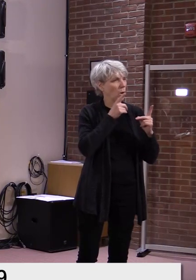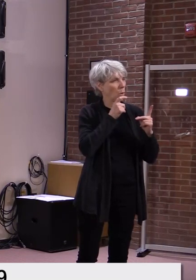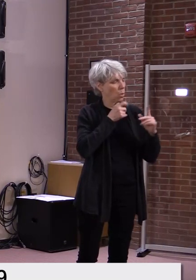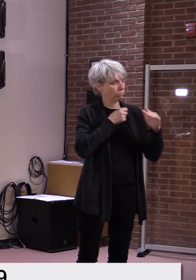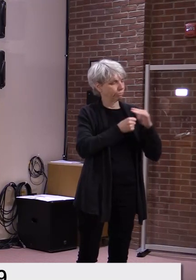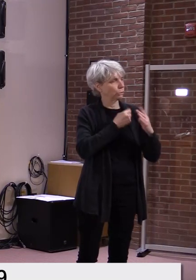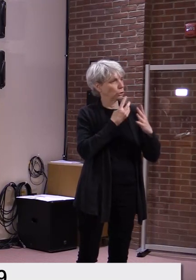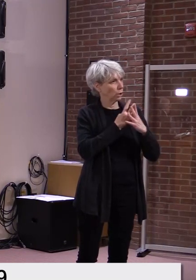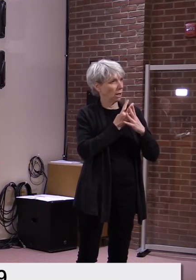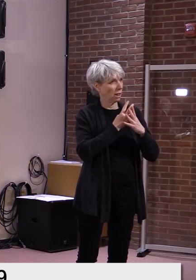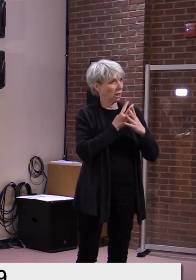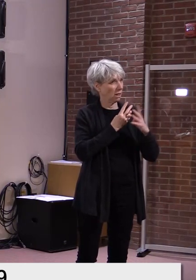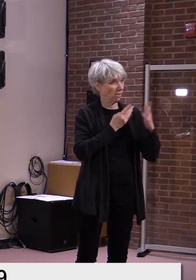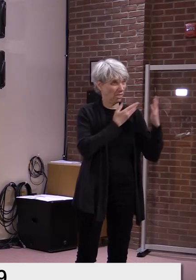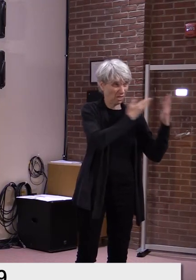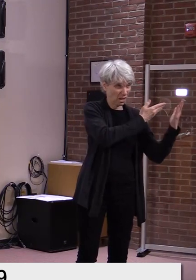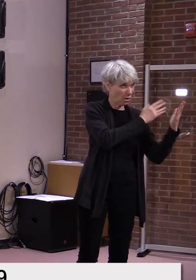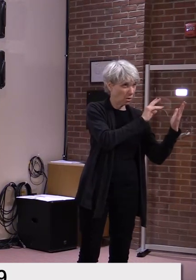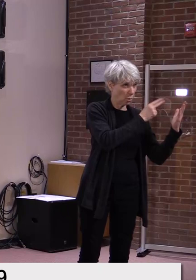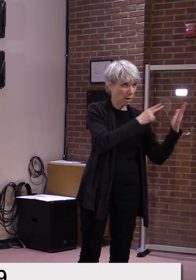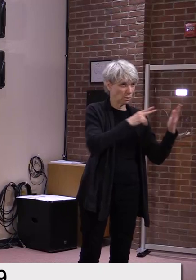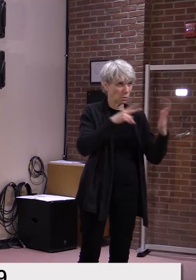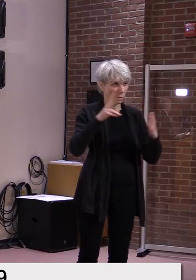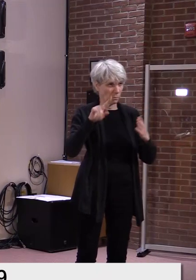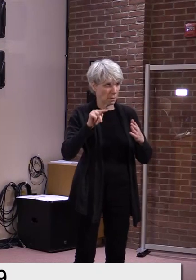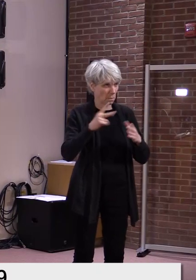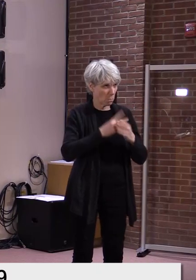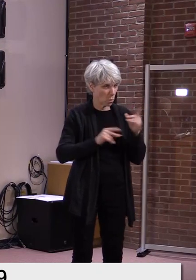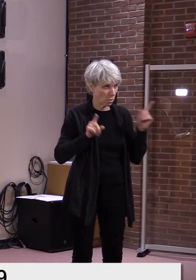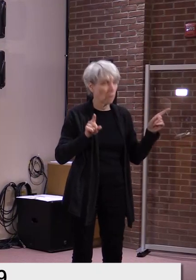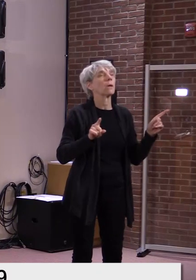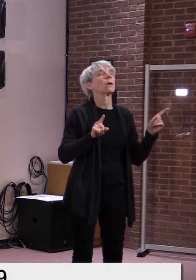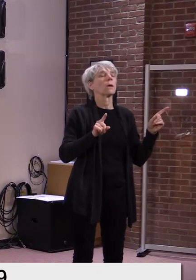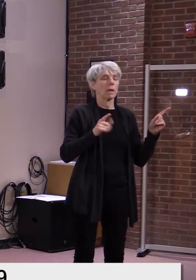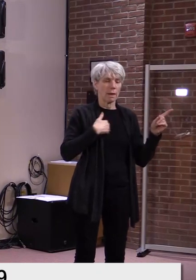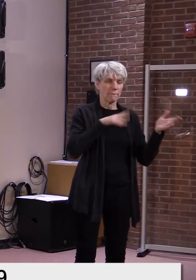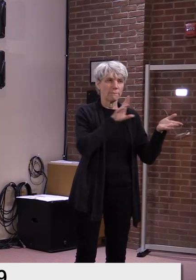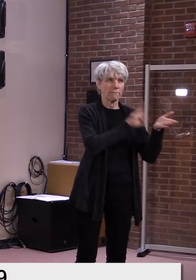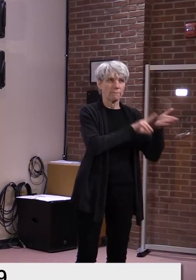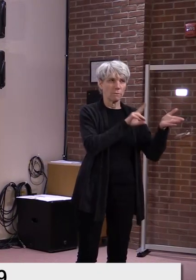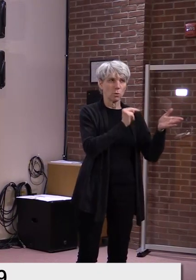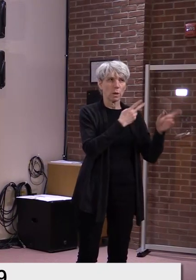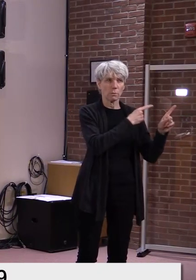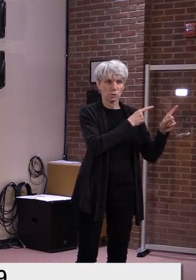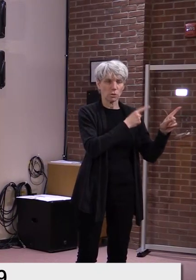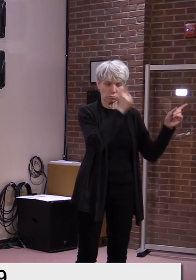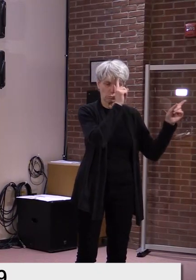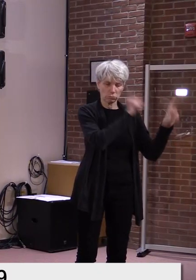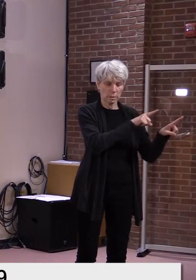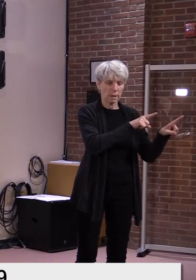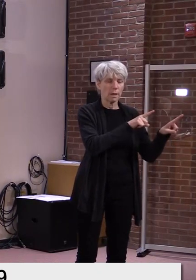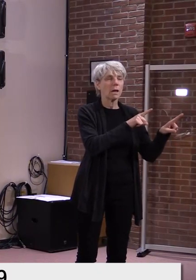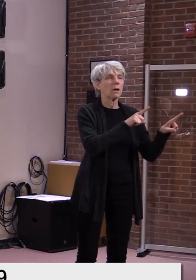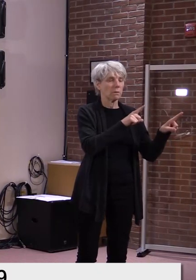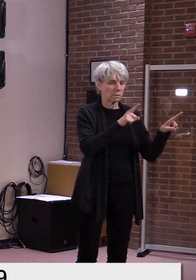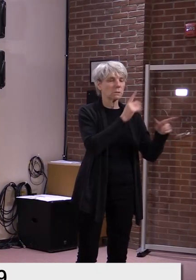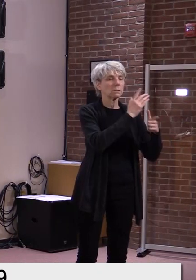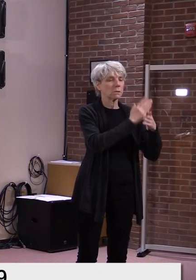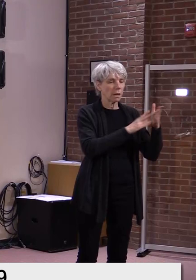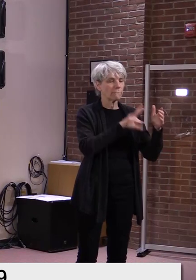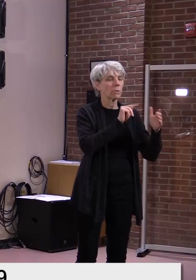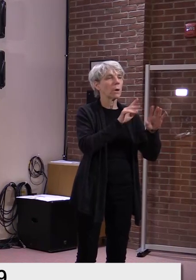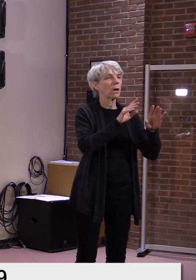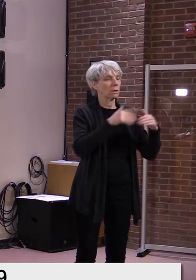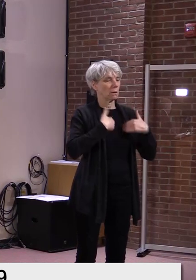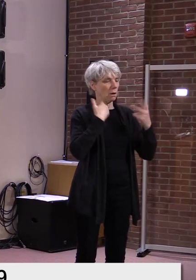contract with, we have a contract with New Hampshire. I don't believe, and I will double check on this, but I don't believe we